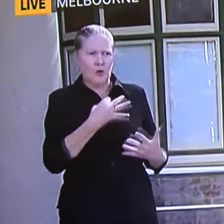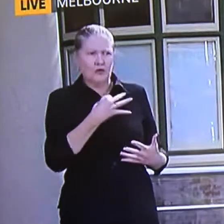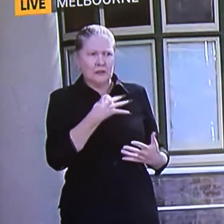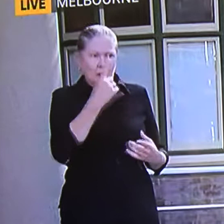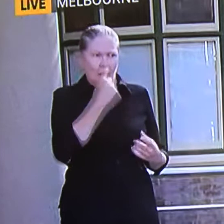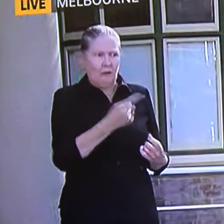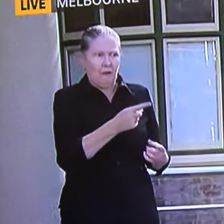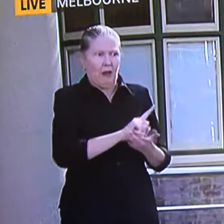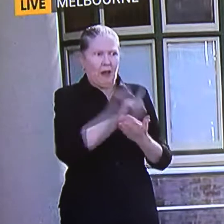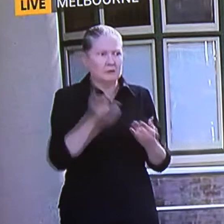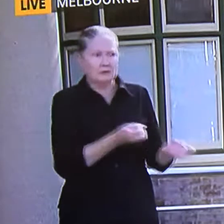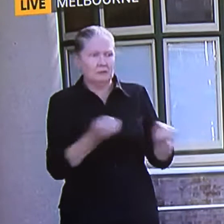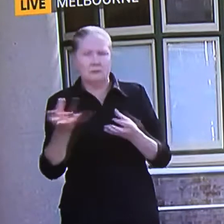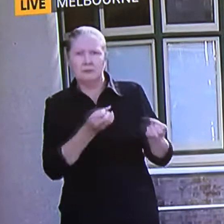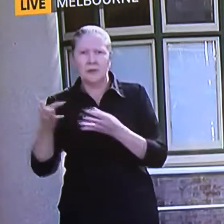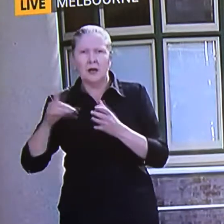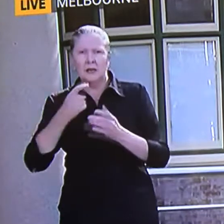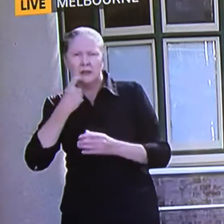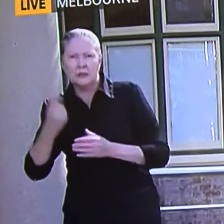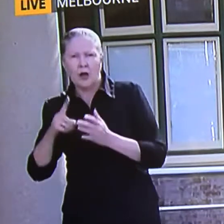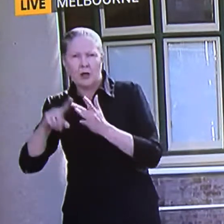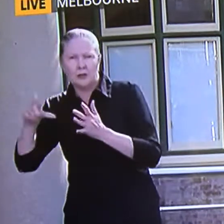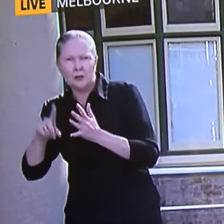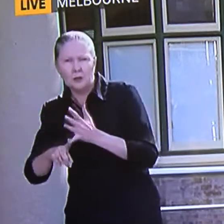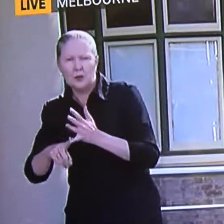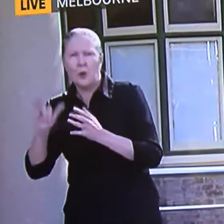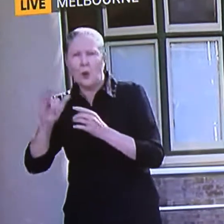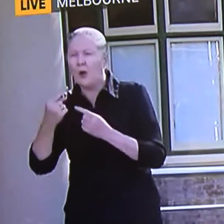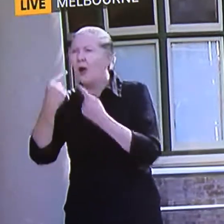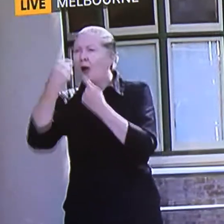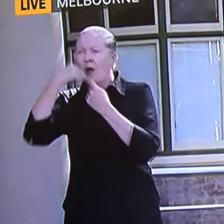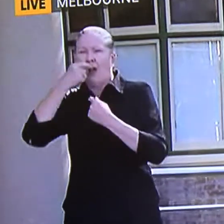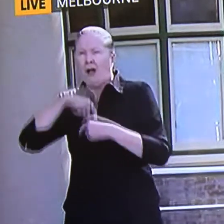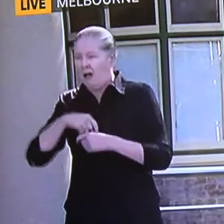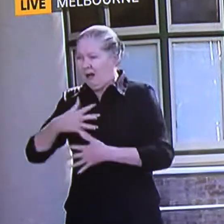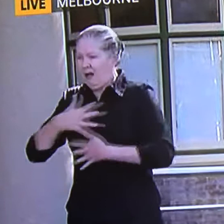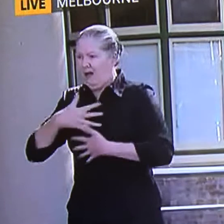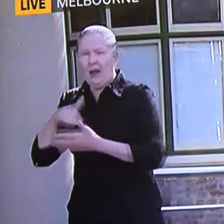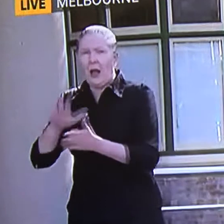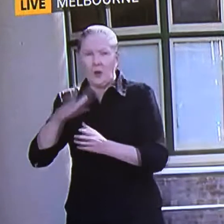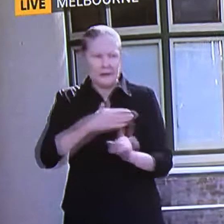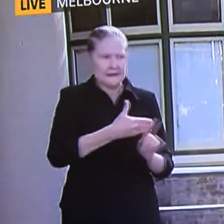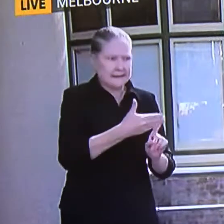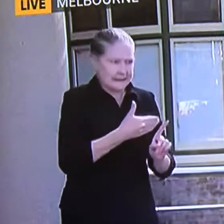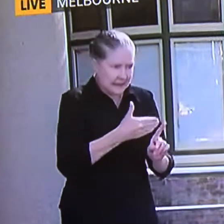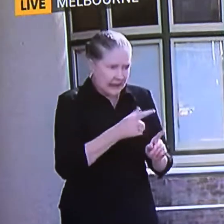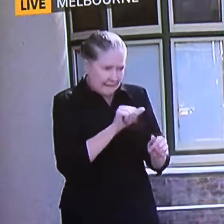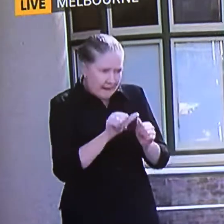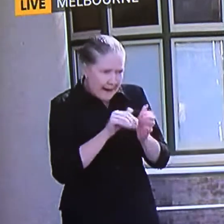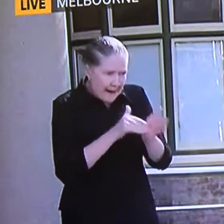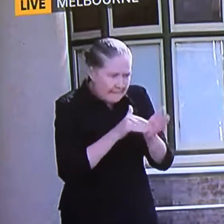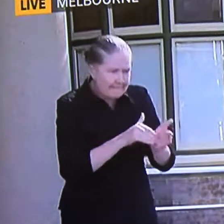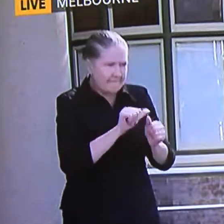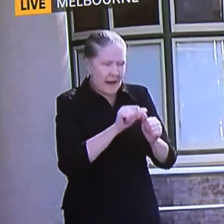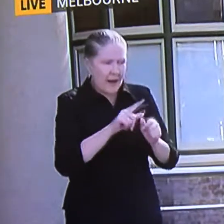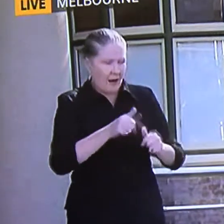to ICU or to ventilation. This will allow for early treatment, better recovery and